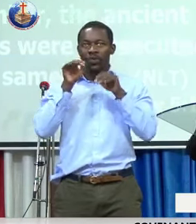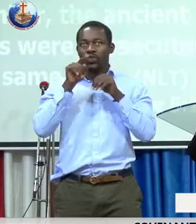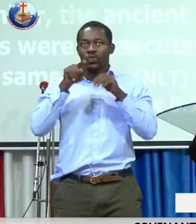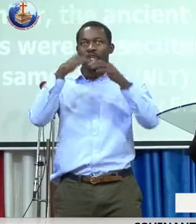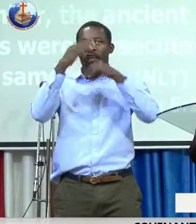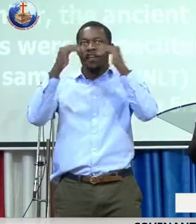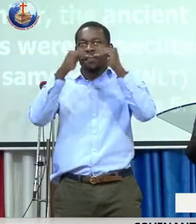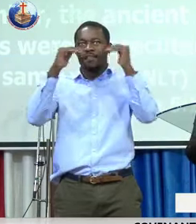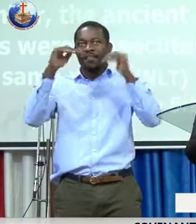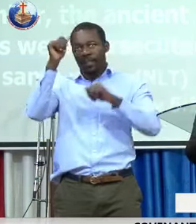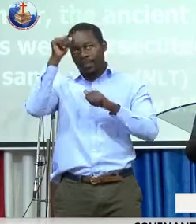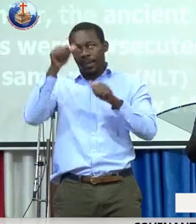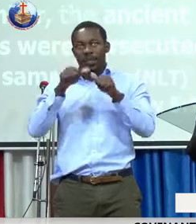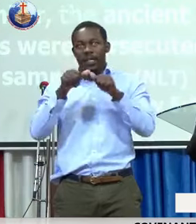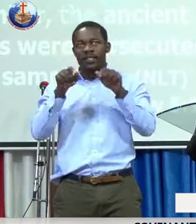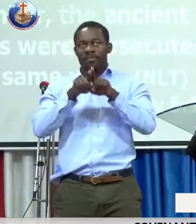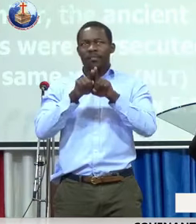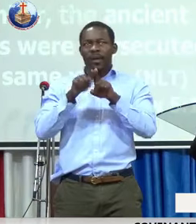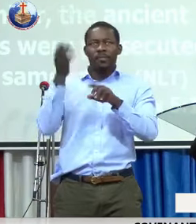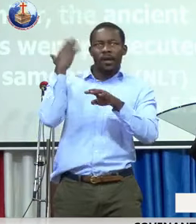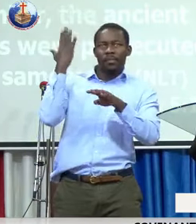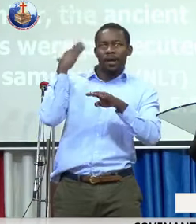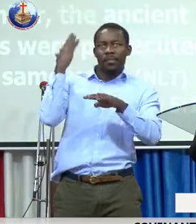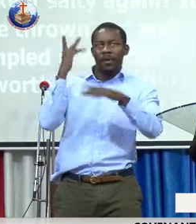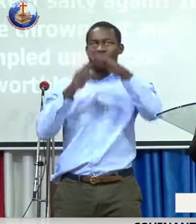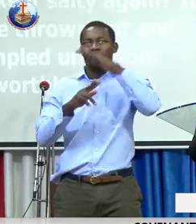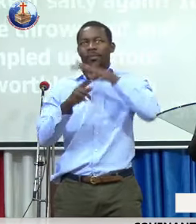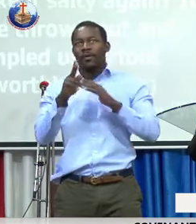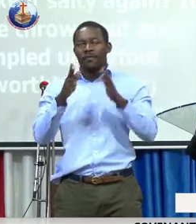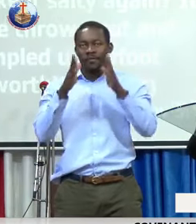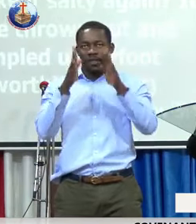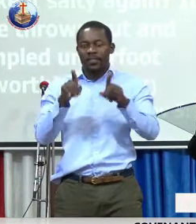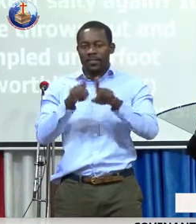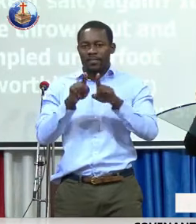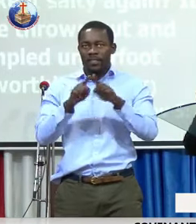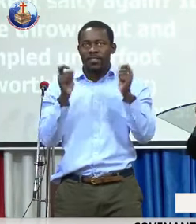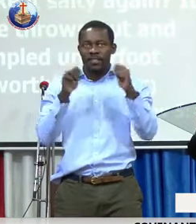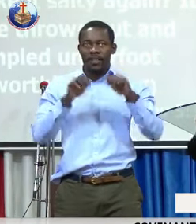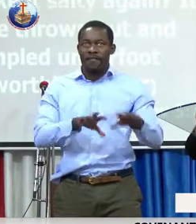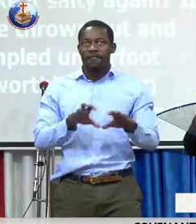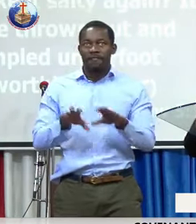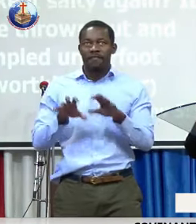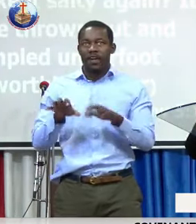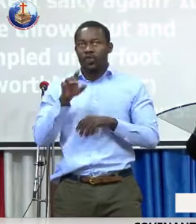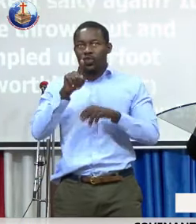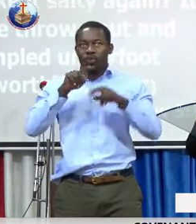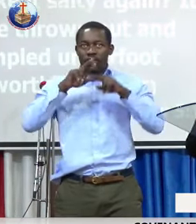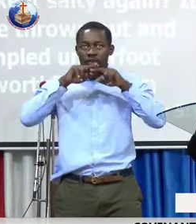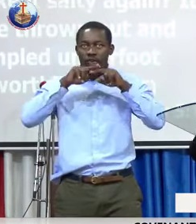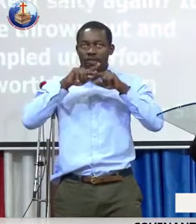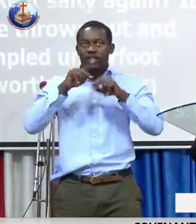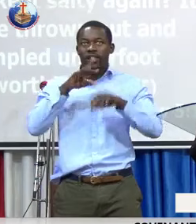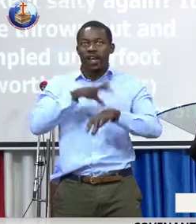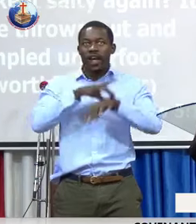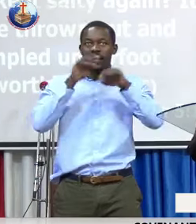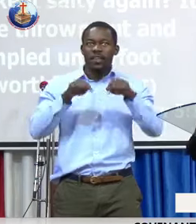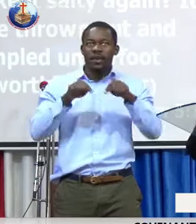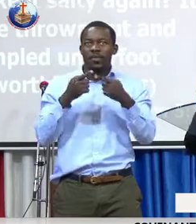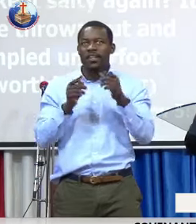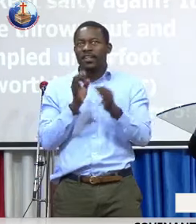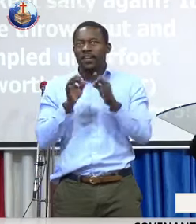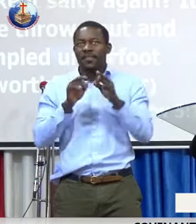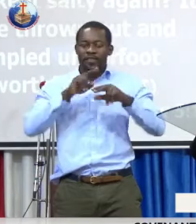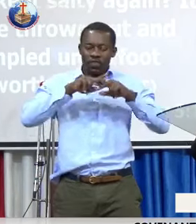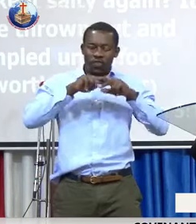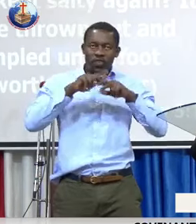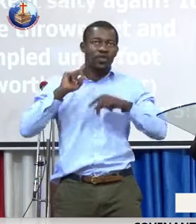were persecuted too. You are the salt of the earth. But what good is salt if it has lost its flavor? Can you